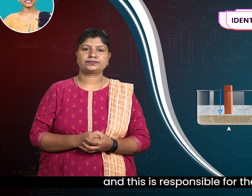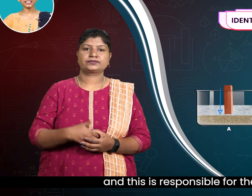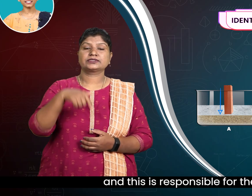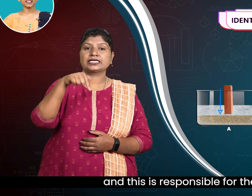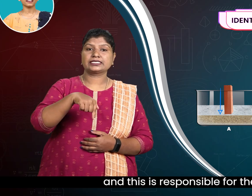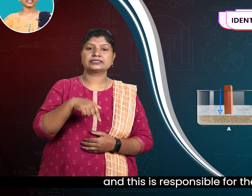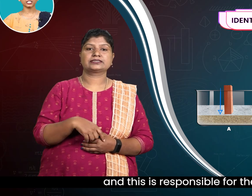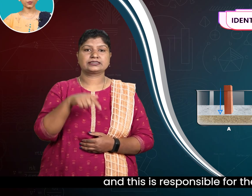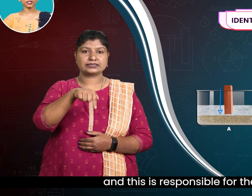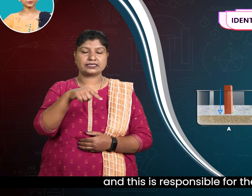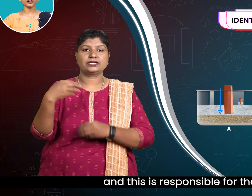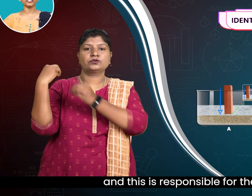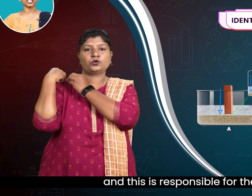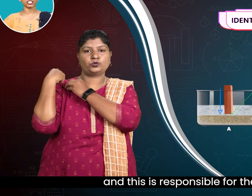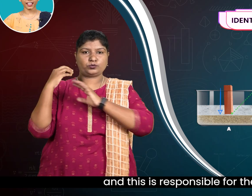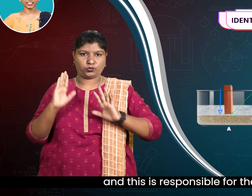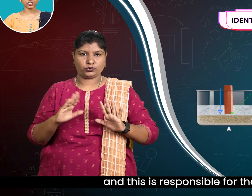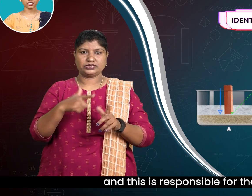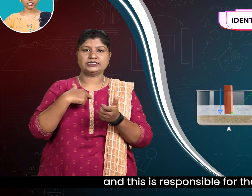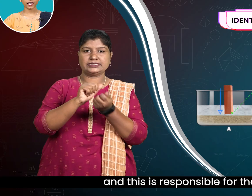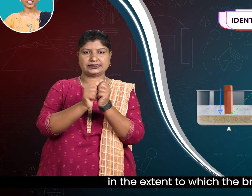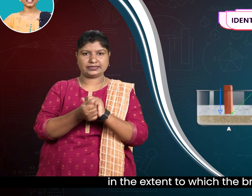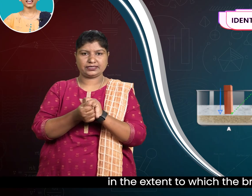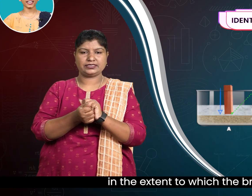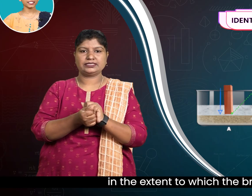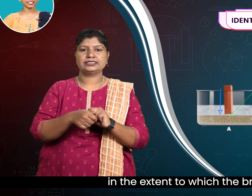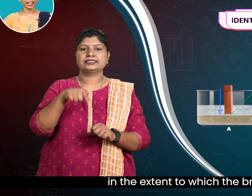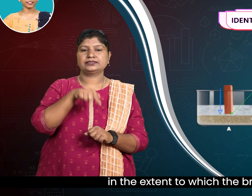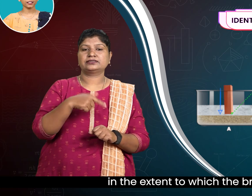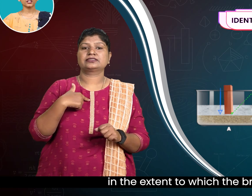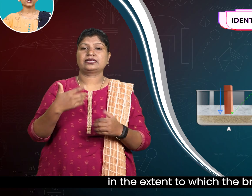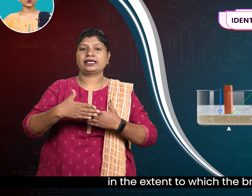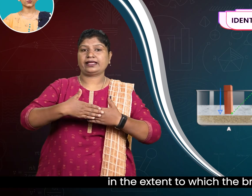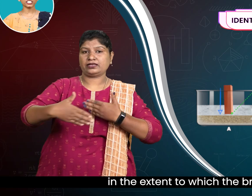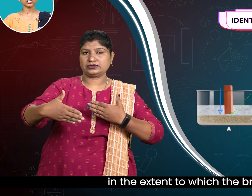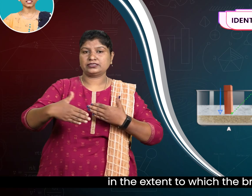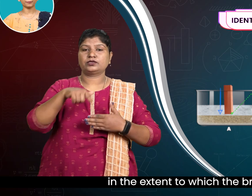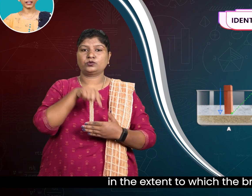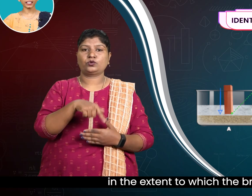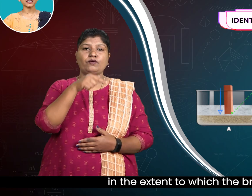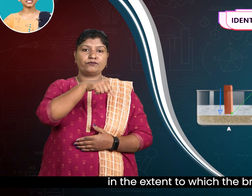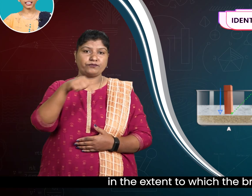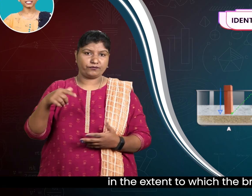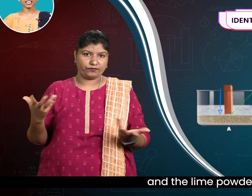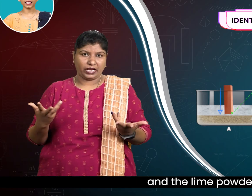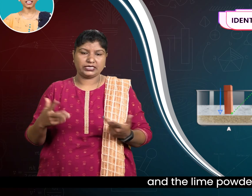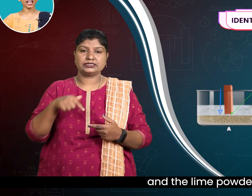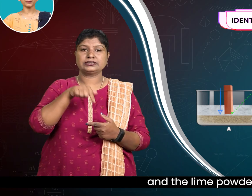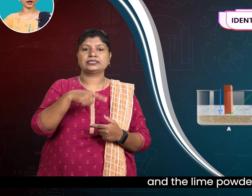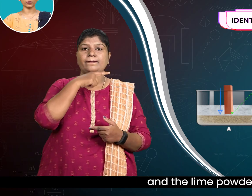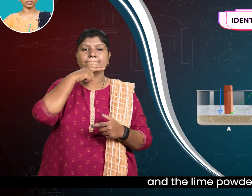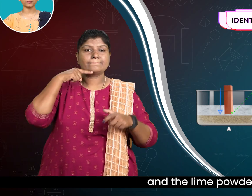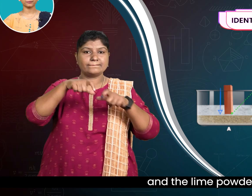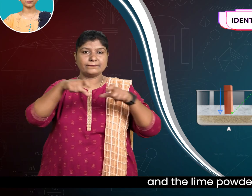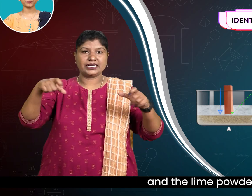and this is responsible for the change in the extent to which the brick sinks in the